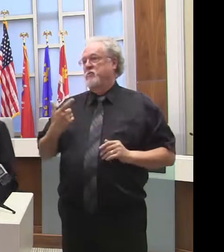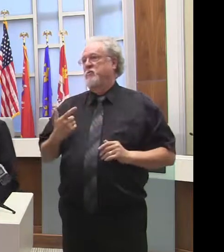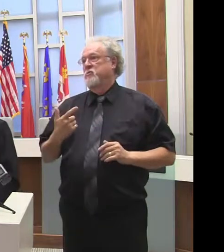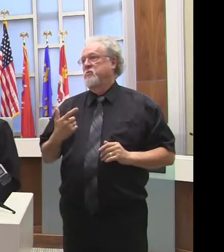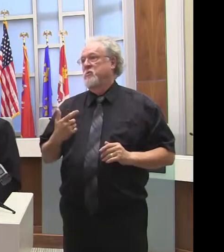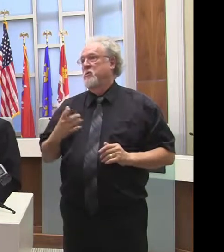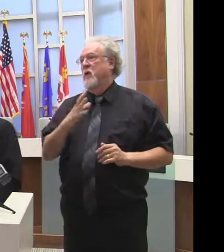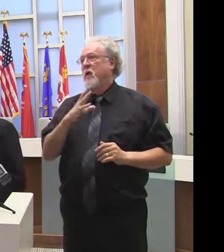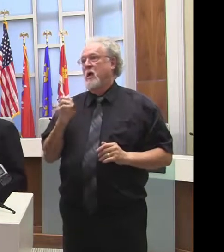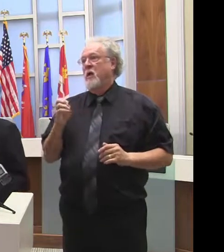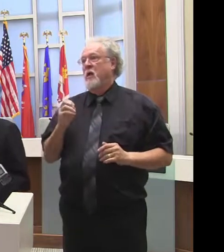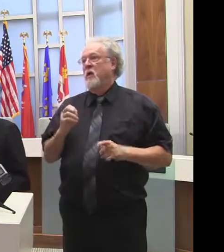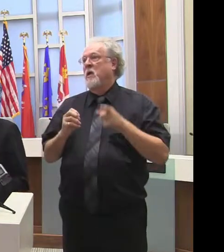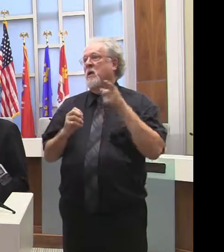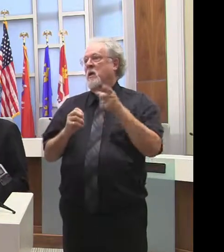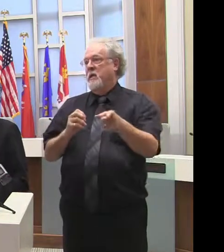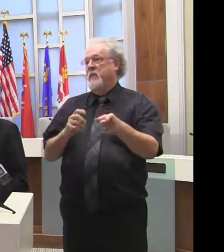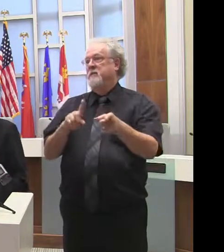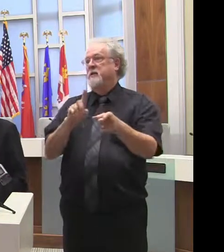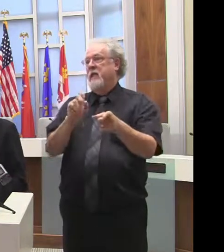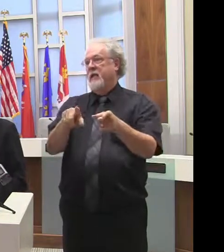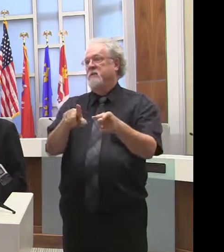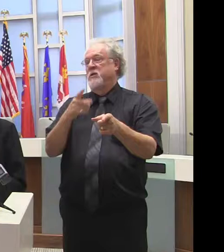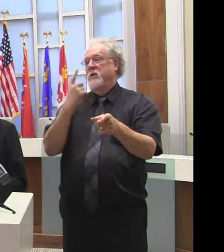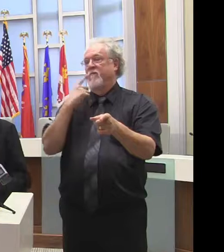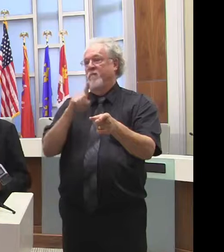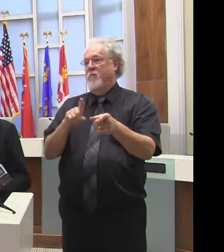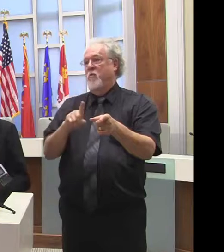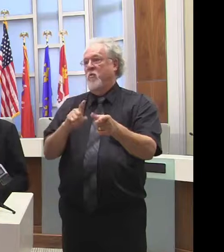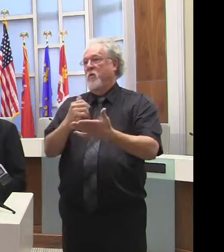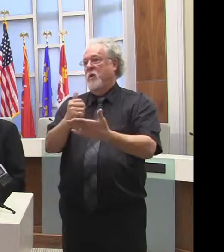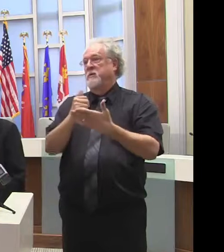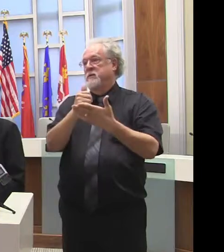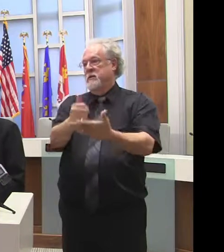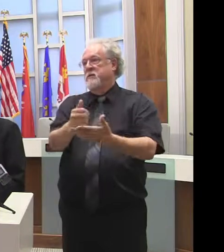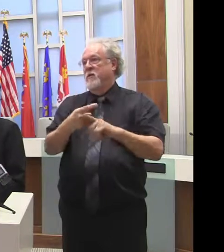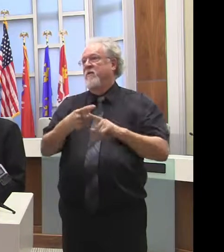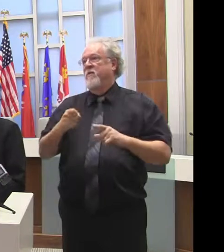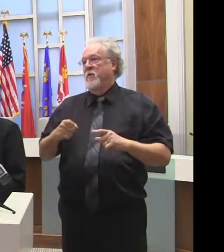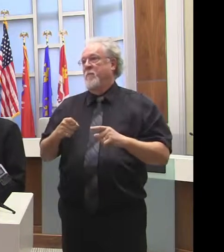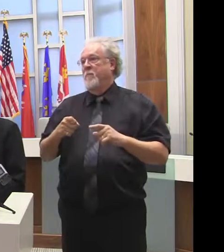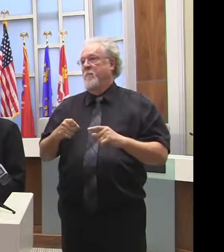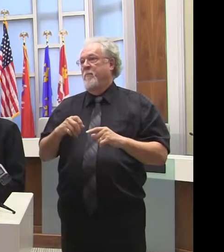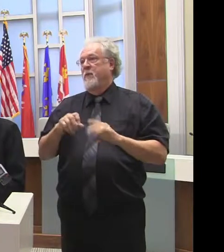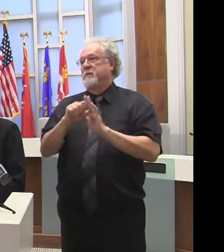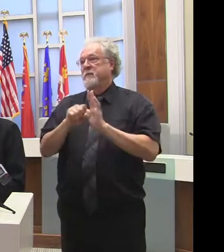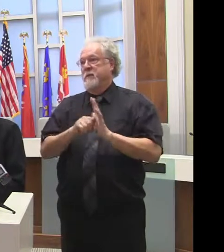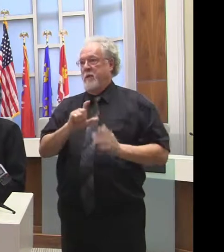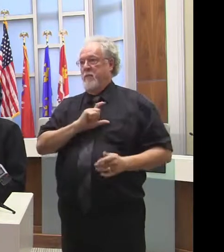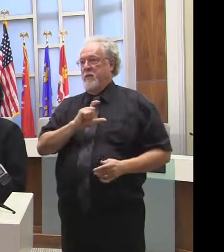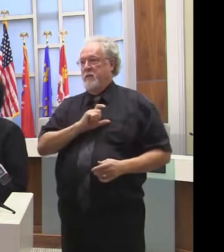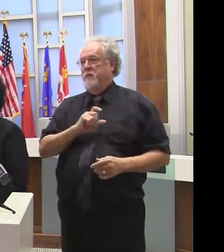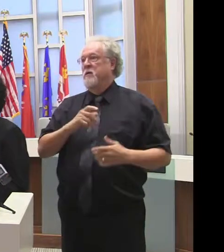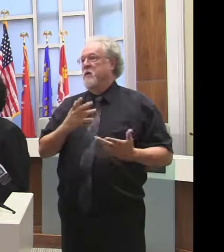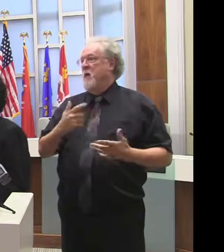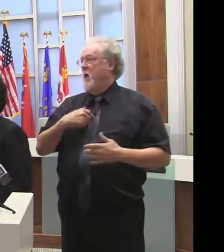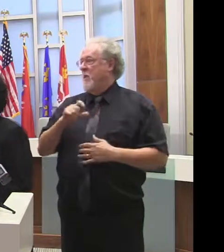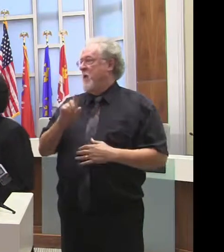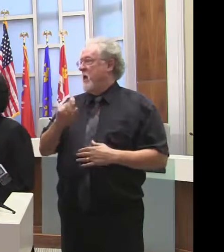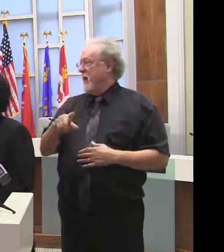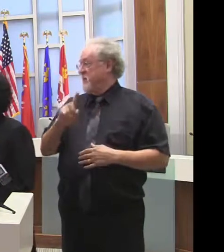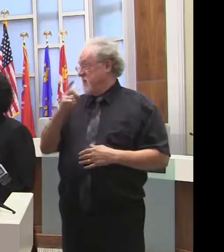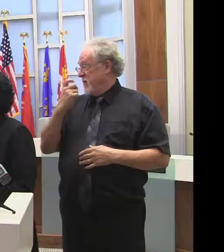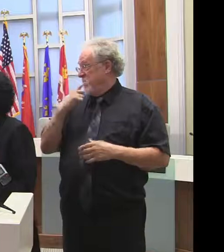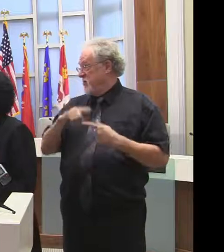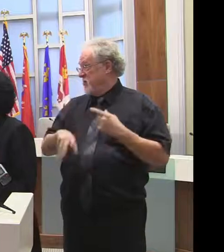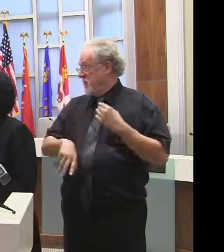General, and he is asking for assistance from the state police. I will ask the